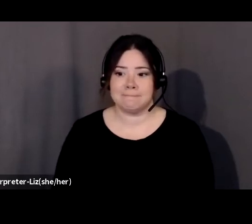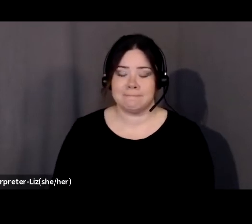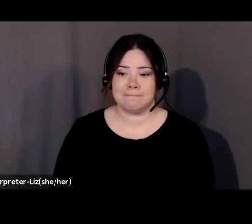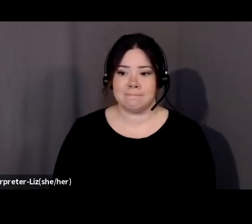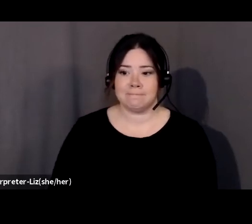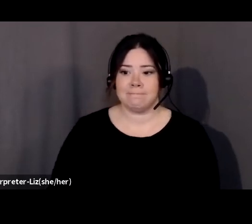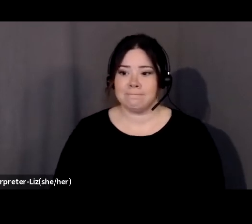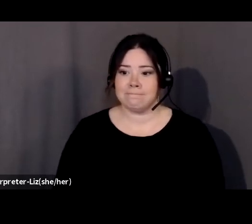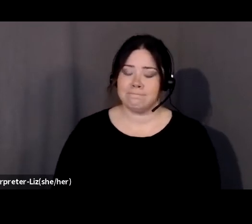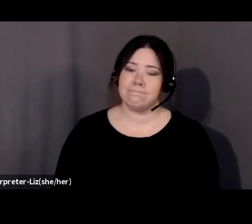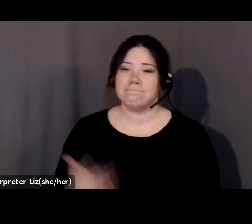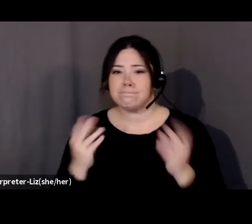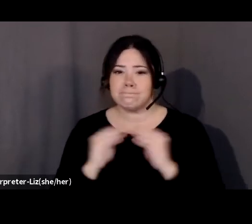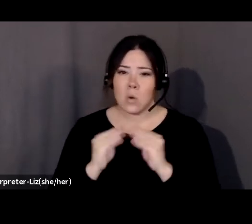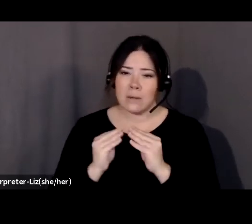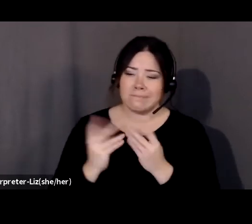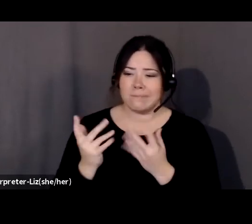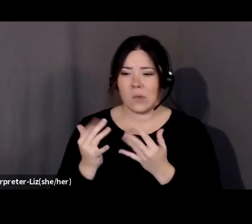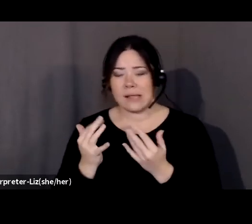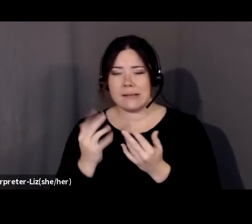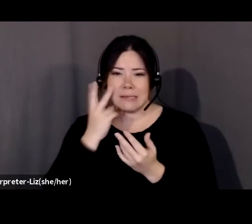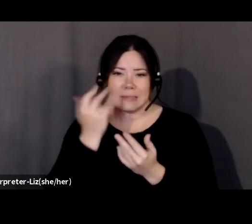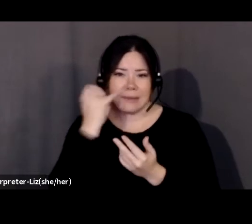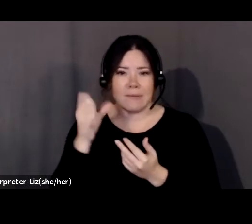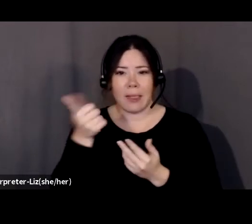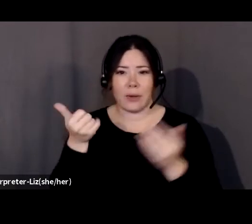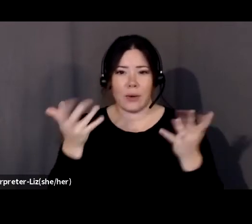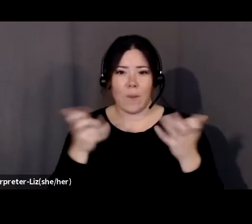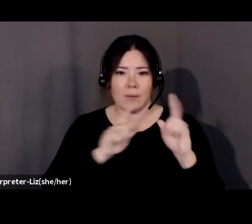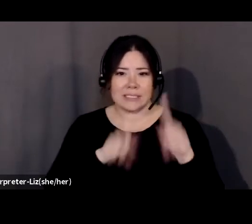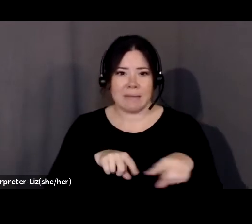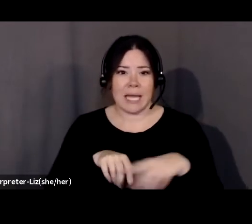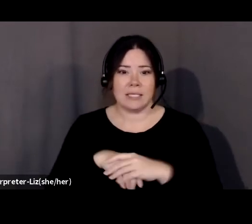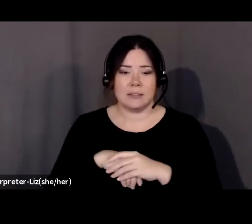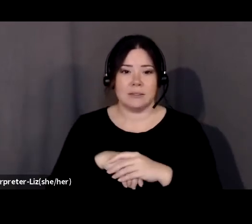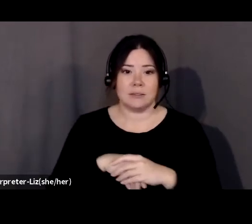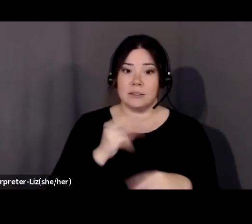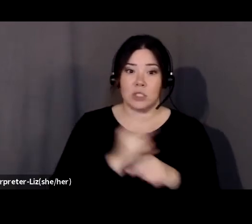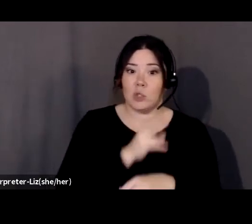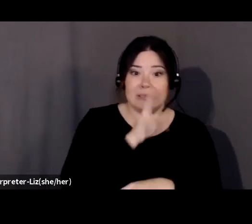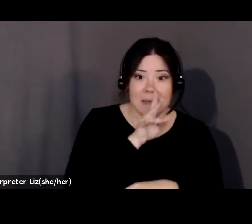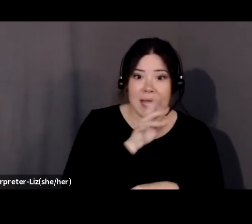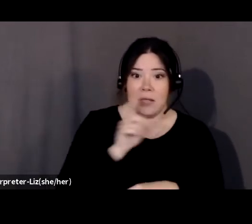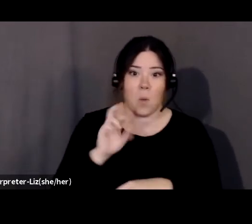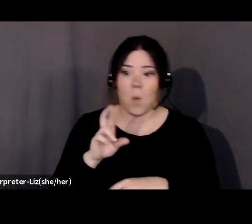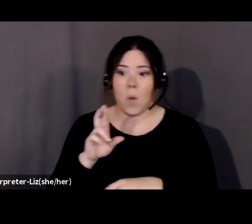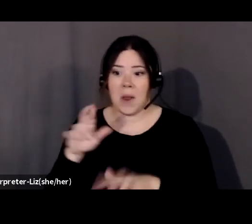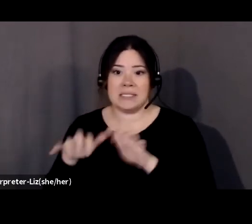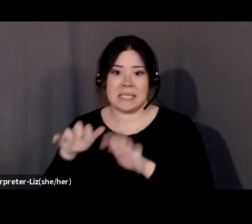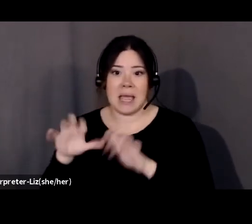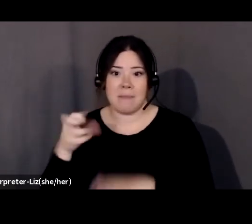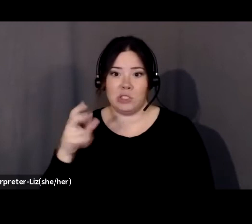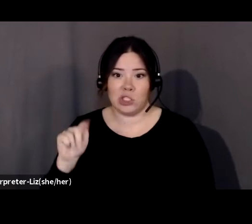just another minute or two in case people want to respond using their mic or are still trying to type in the chat